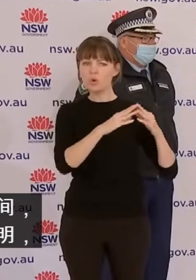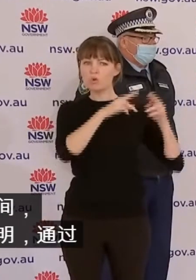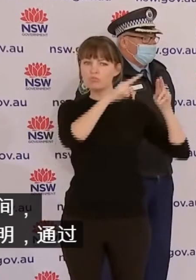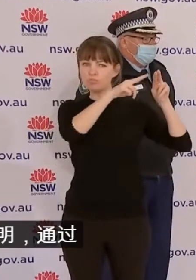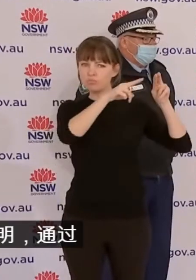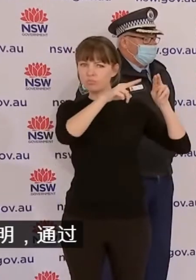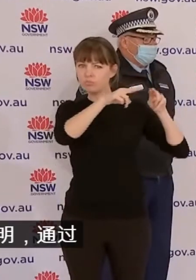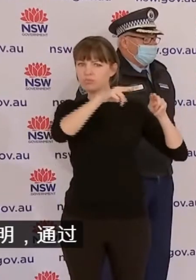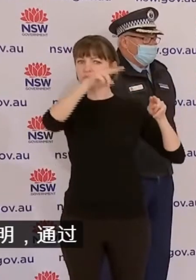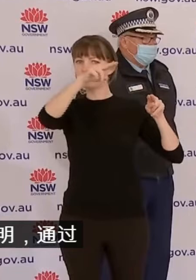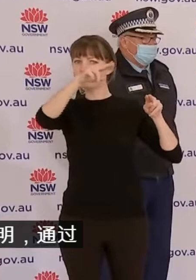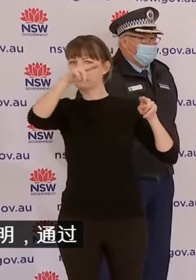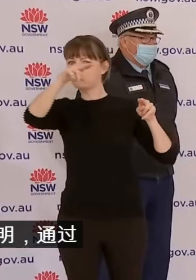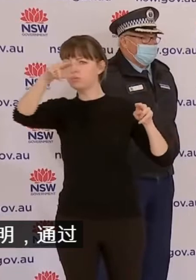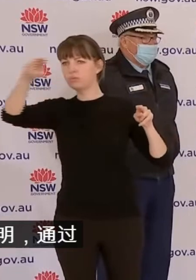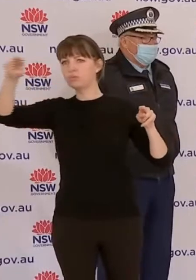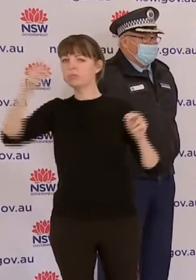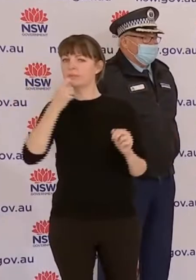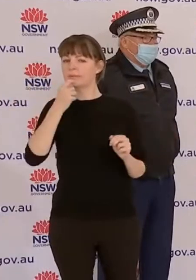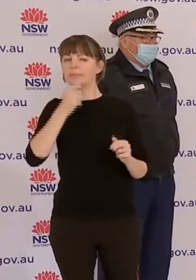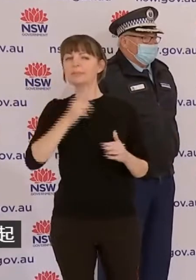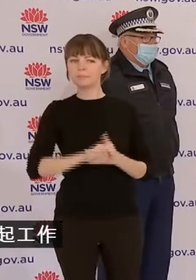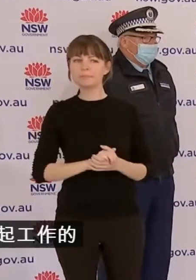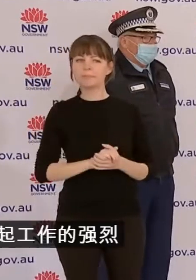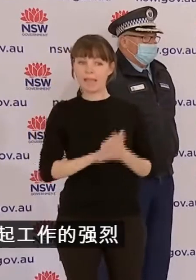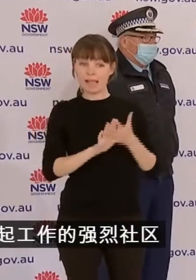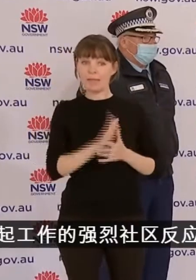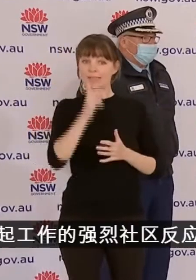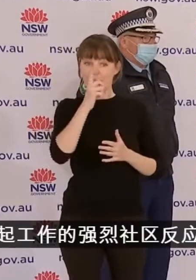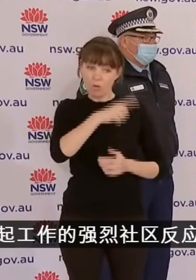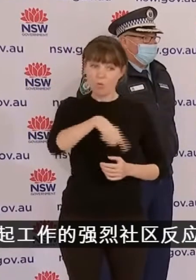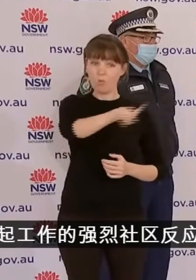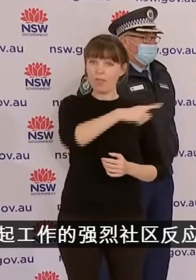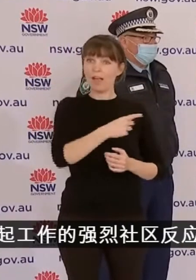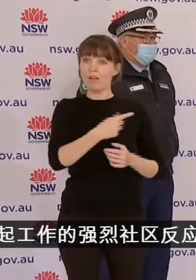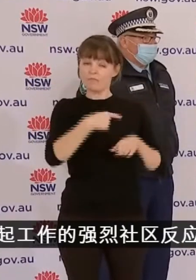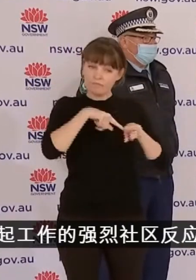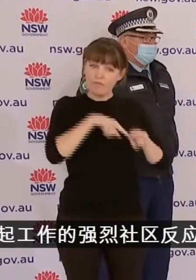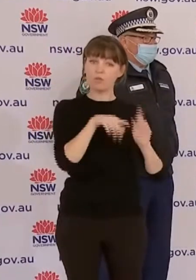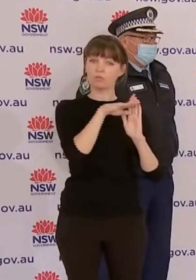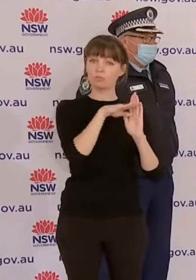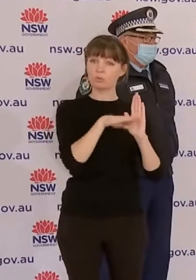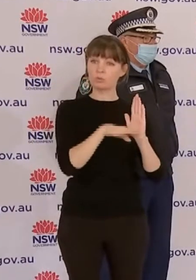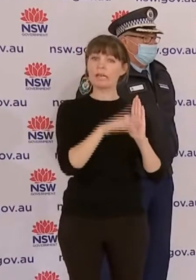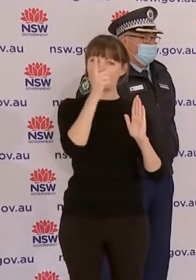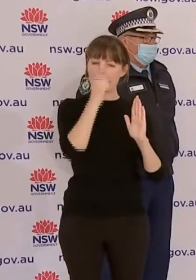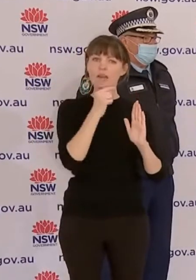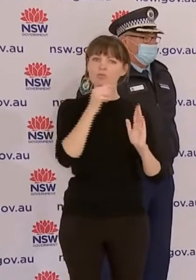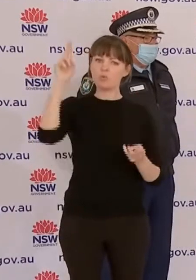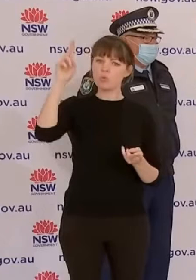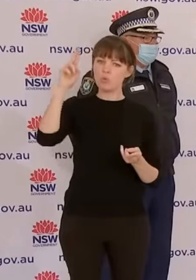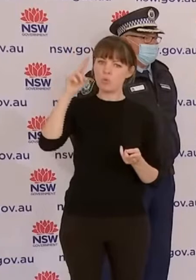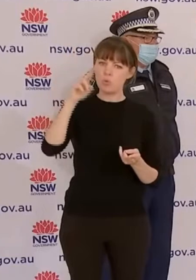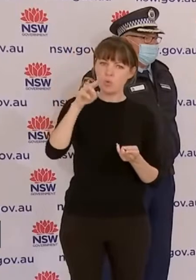with that strong community response, with everyone working together, we can actually stabilise and turn